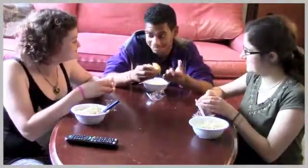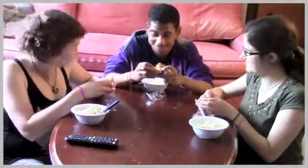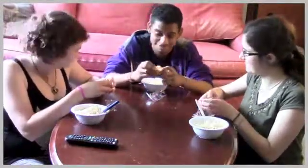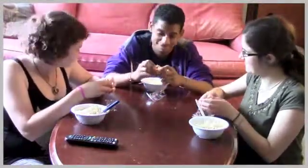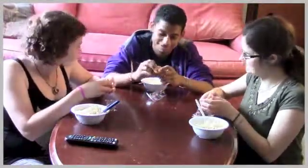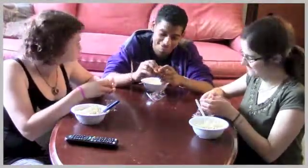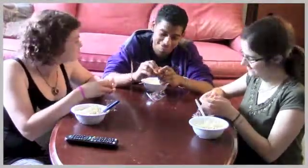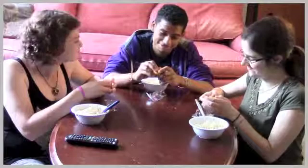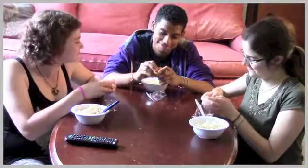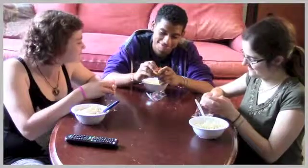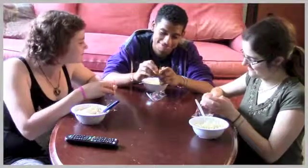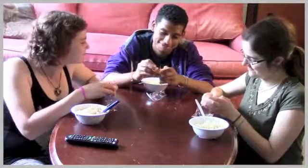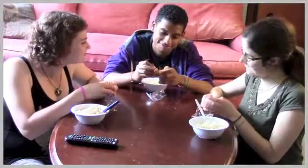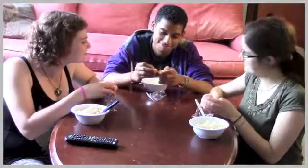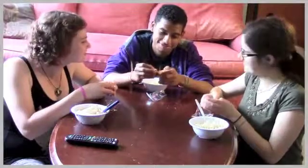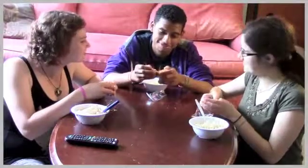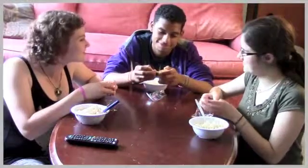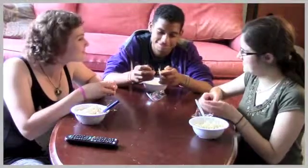Let's see.